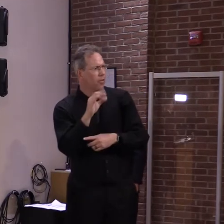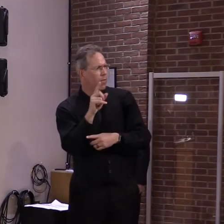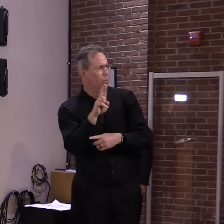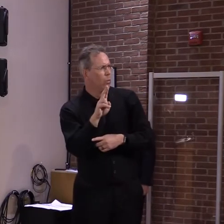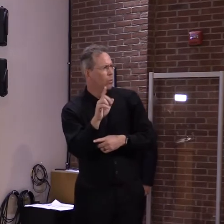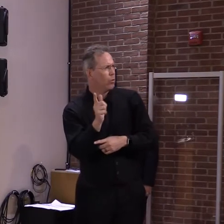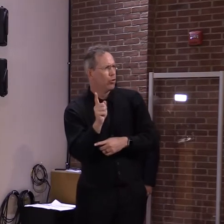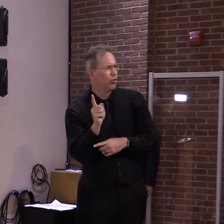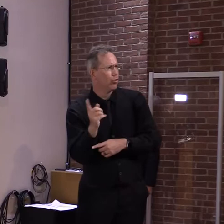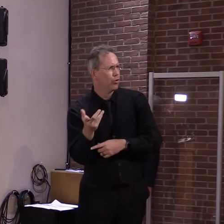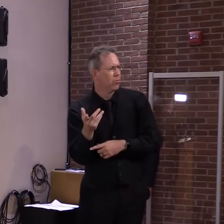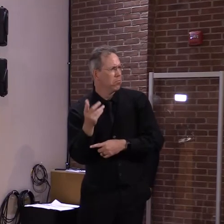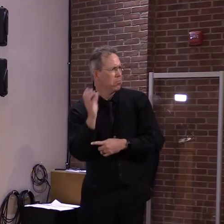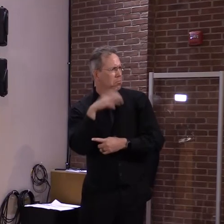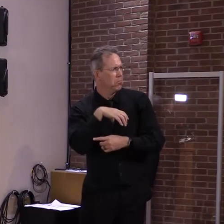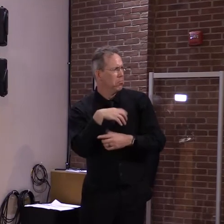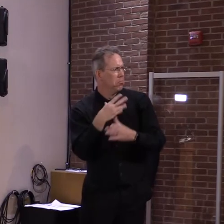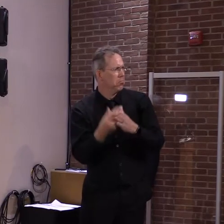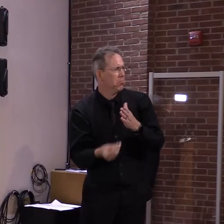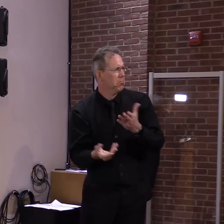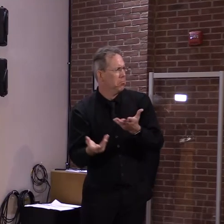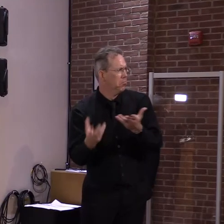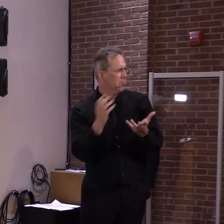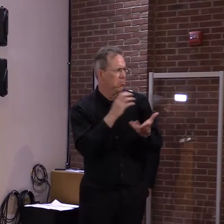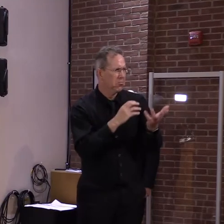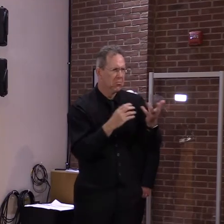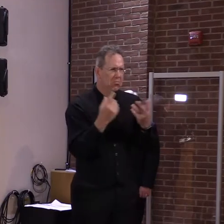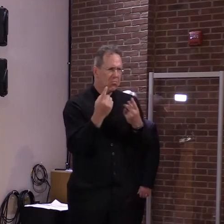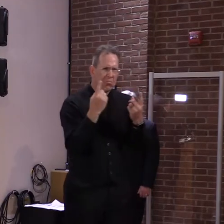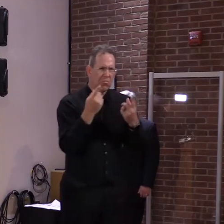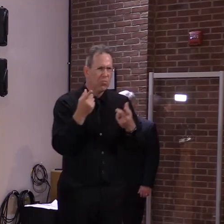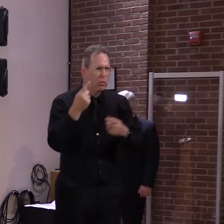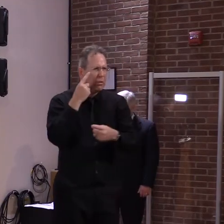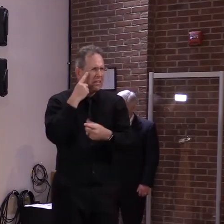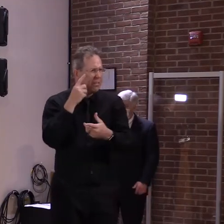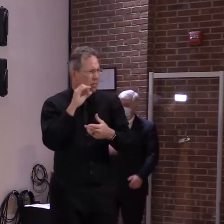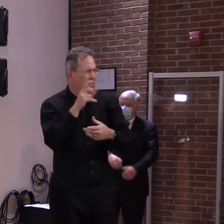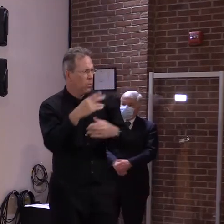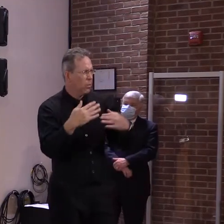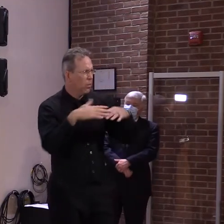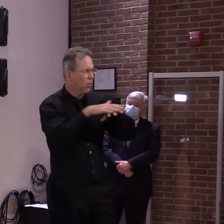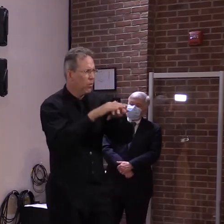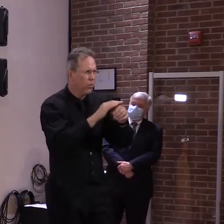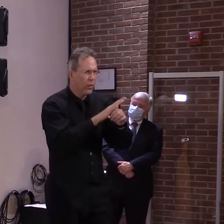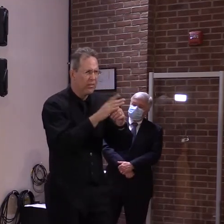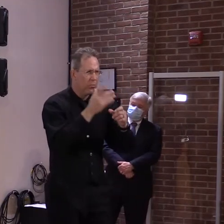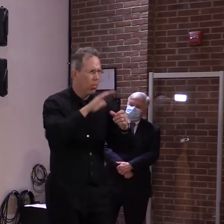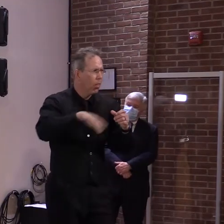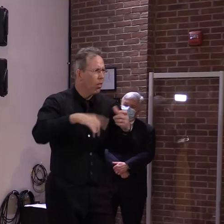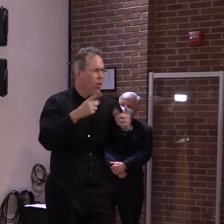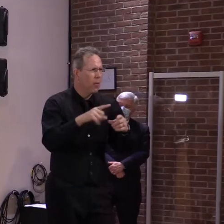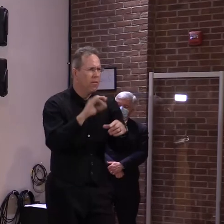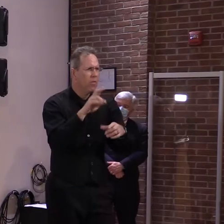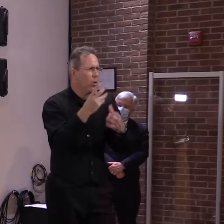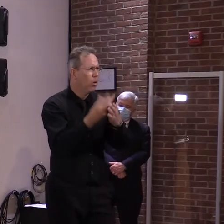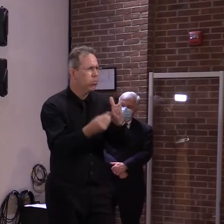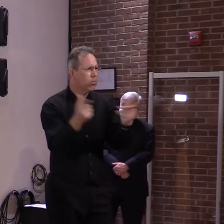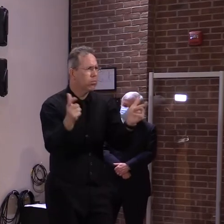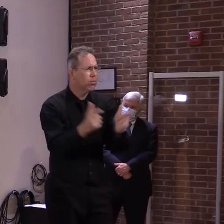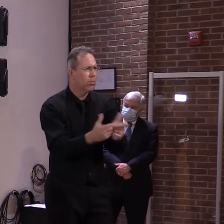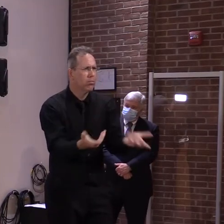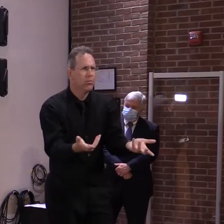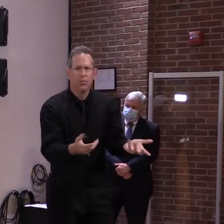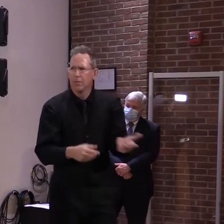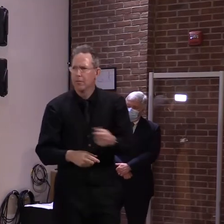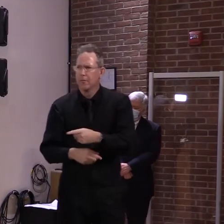is taking effect? What do you make of that? I believe it's because of some of the strategy, not just the masking. I